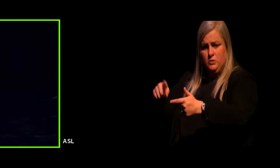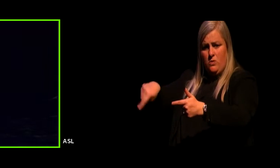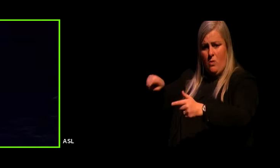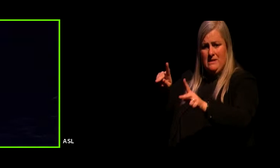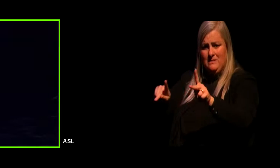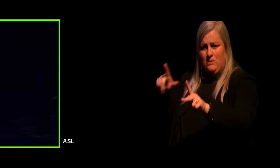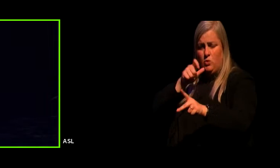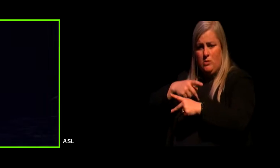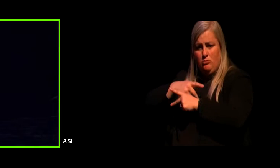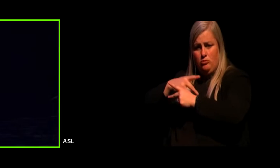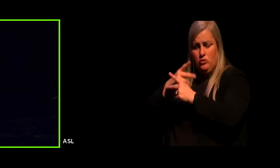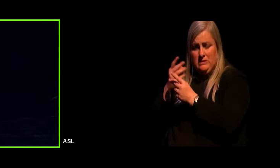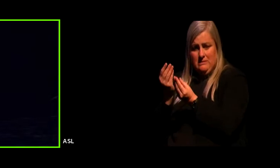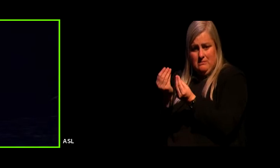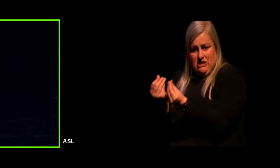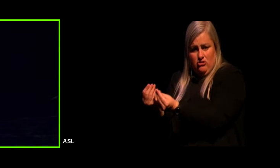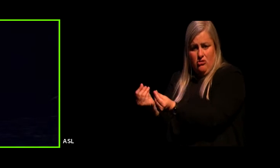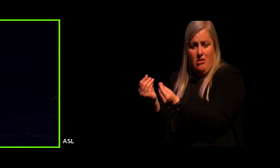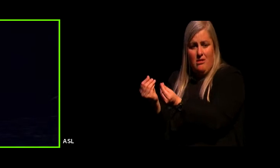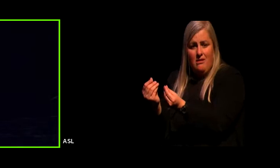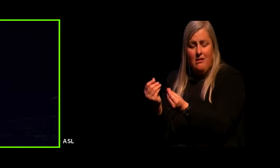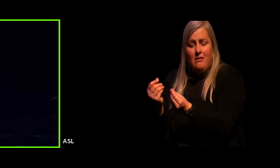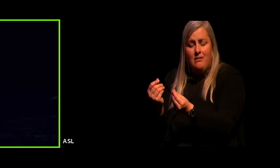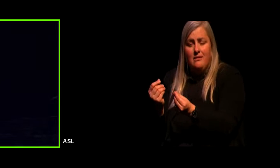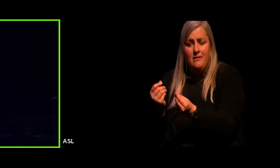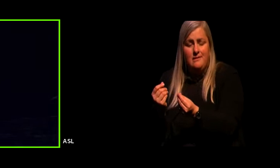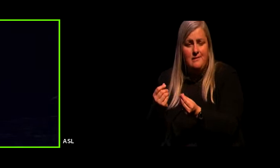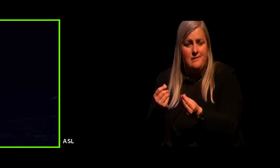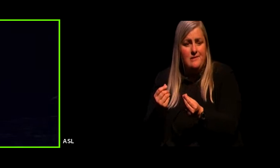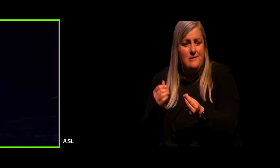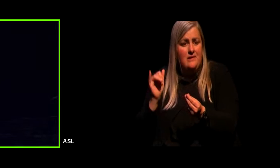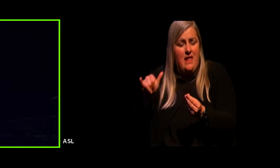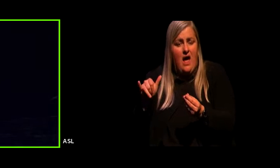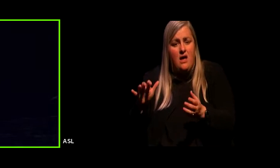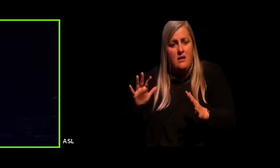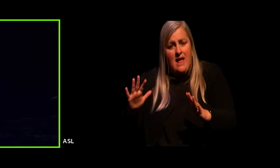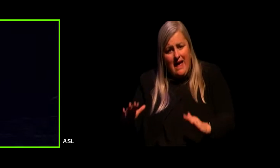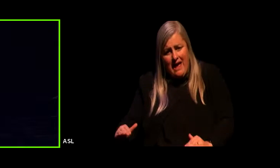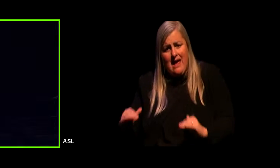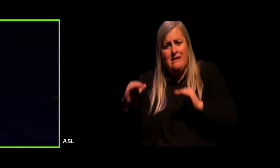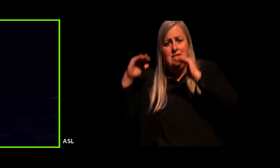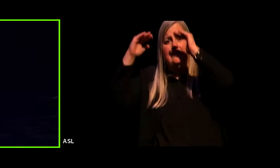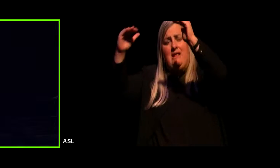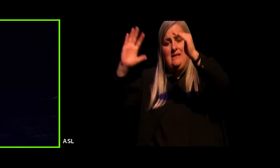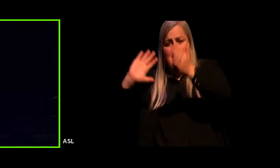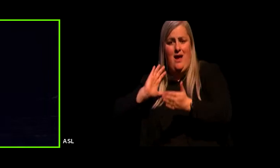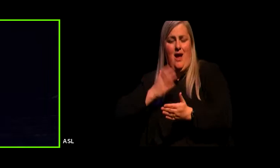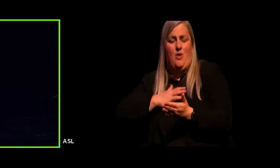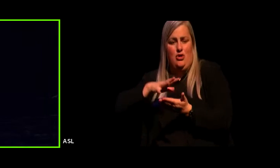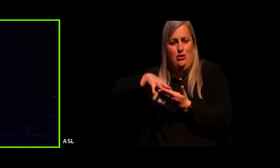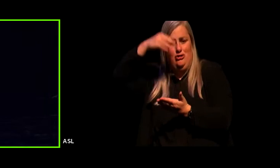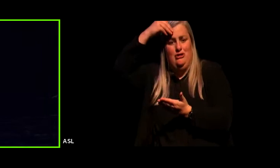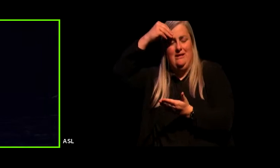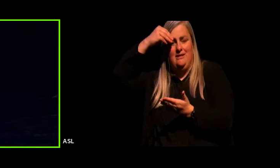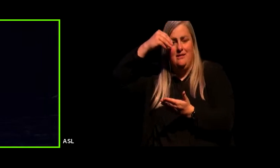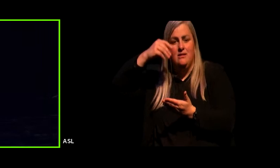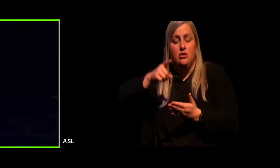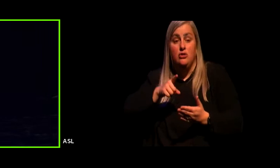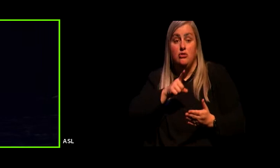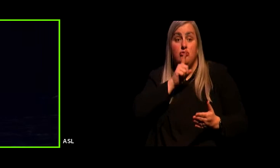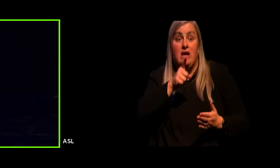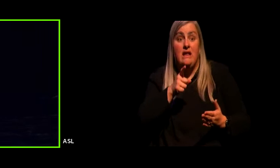material fundamentally just escalates how much we can learn. So it's not closing it off.